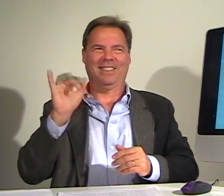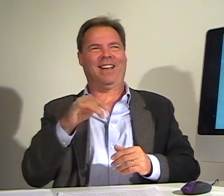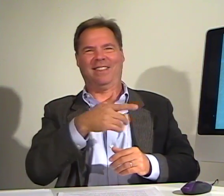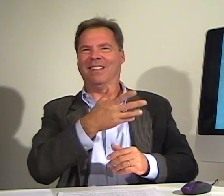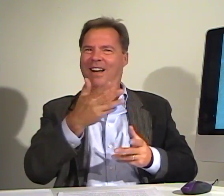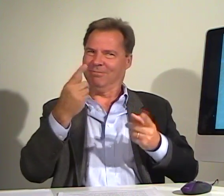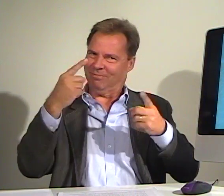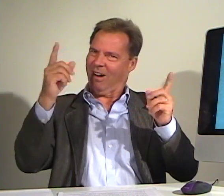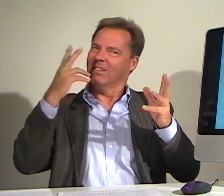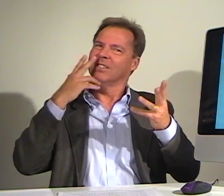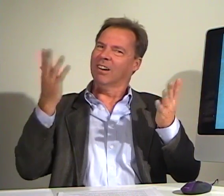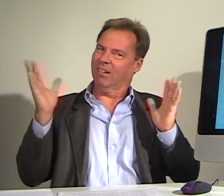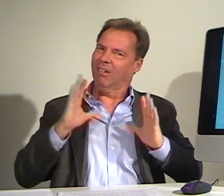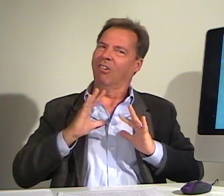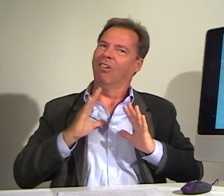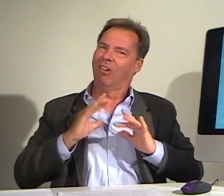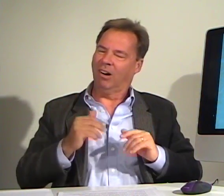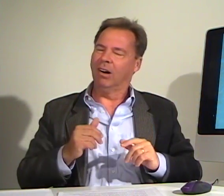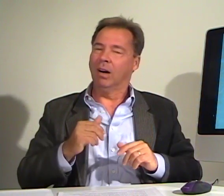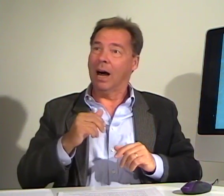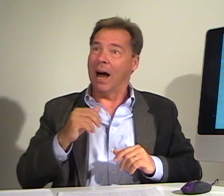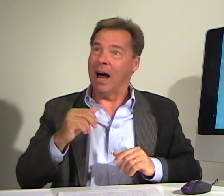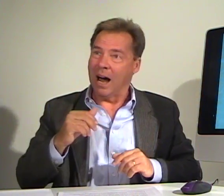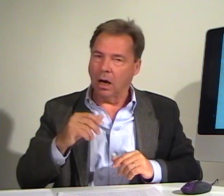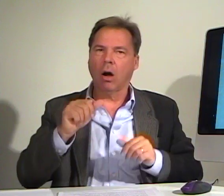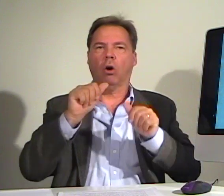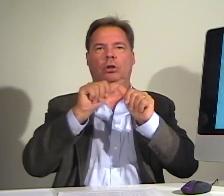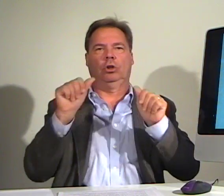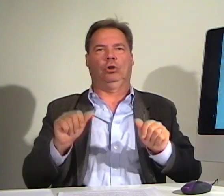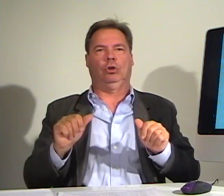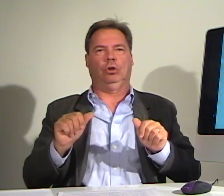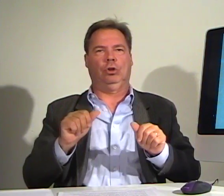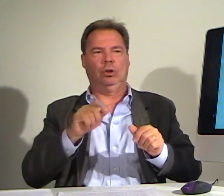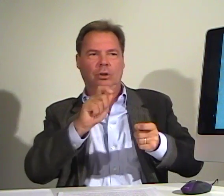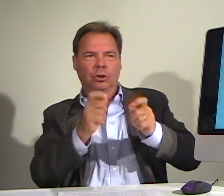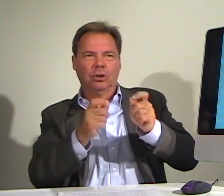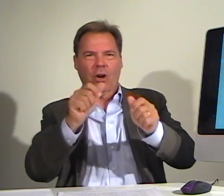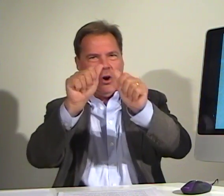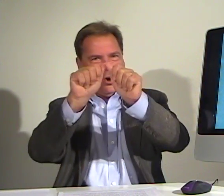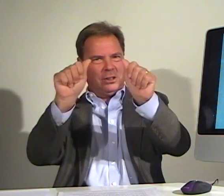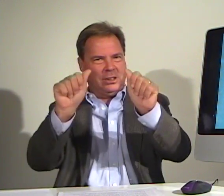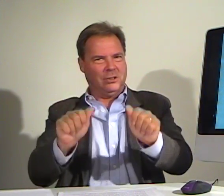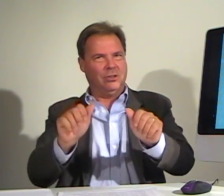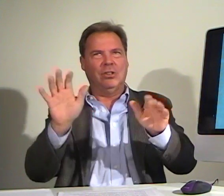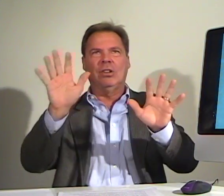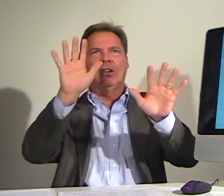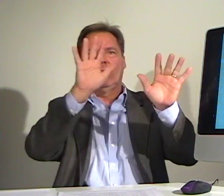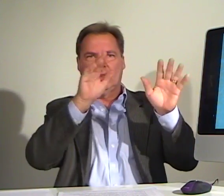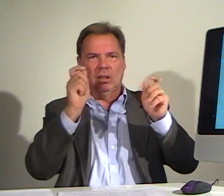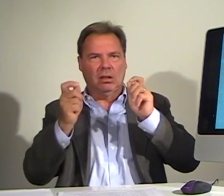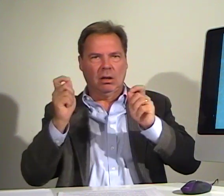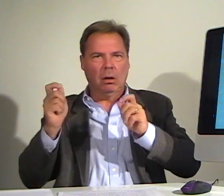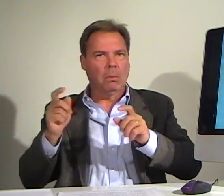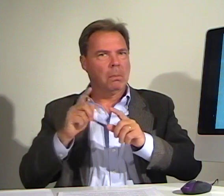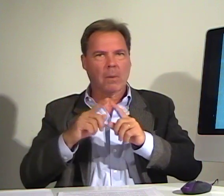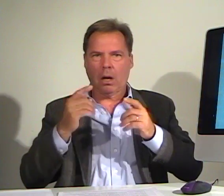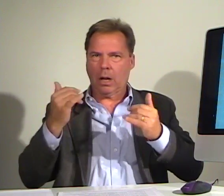the idea of ramps is kind of iconic with universal design, and that's related to architecture,